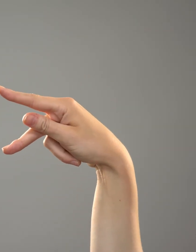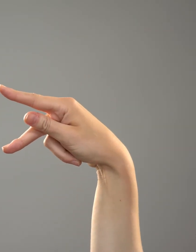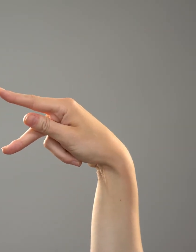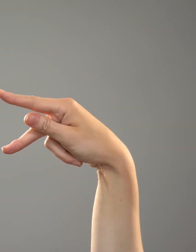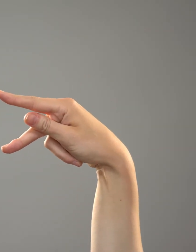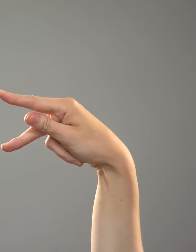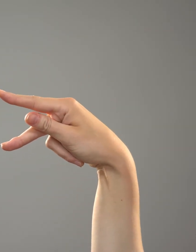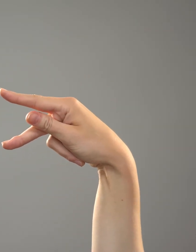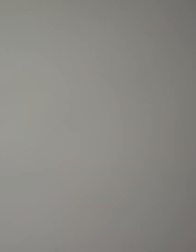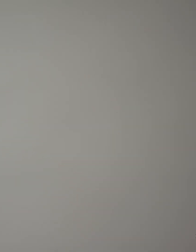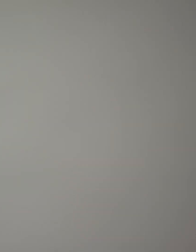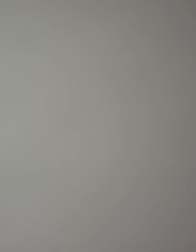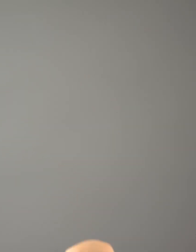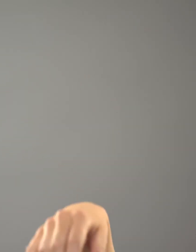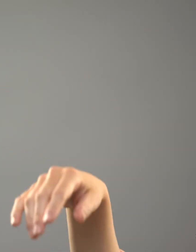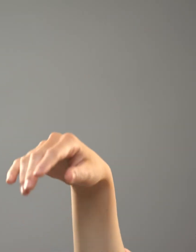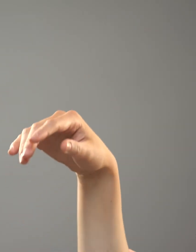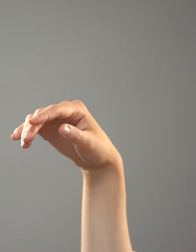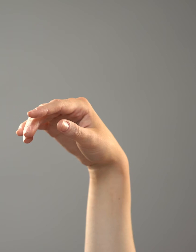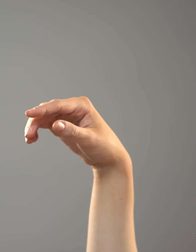P